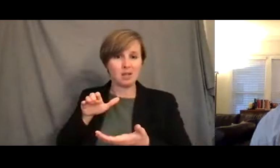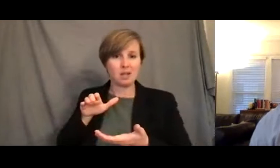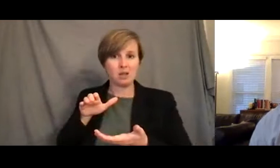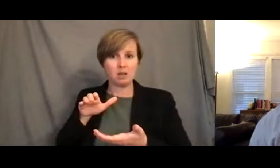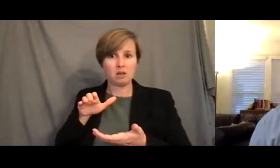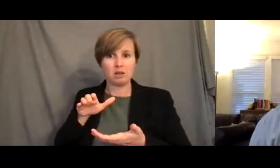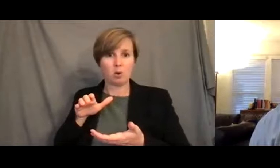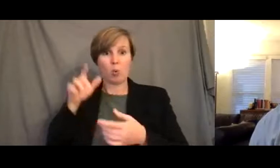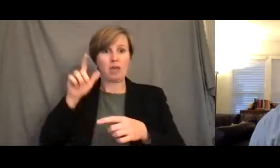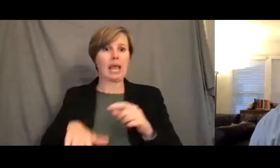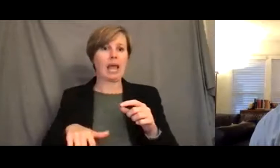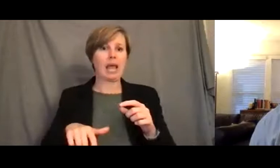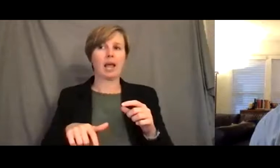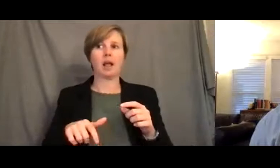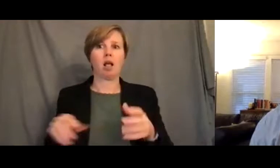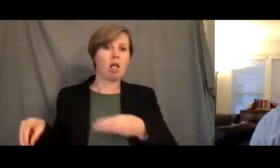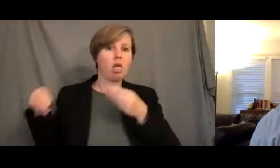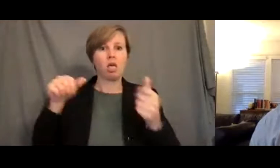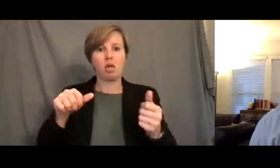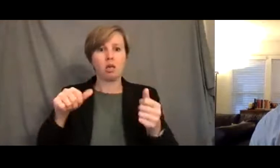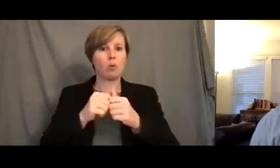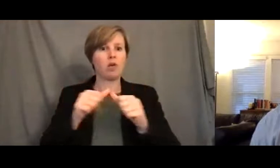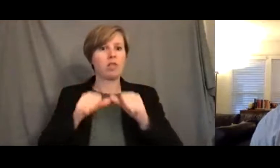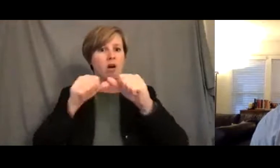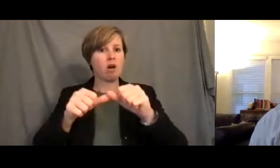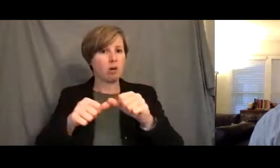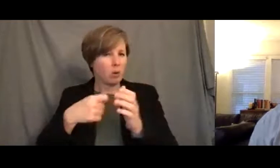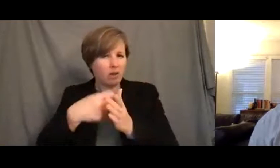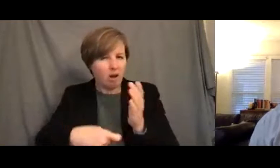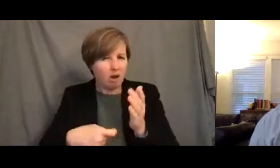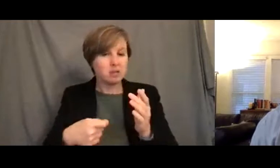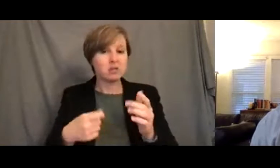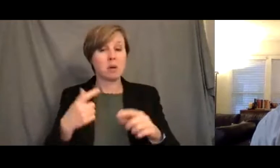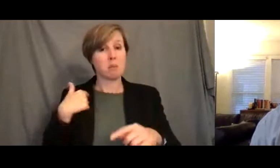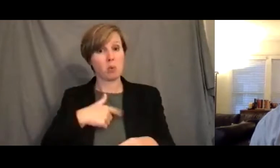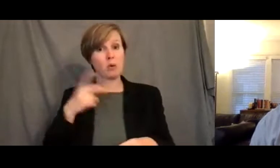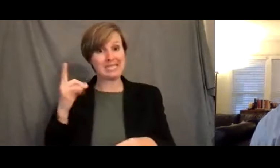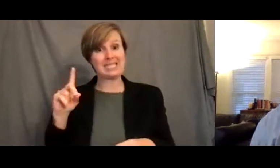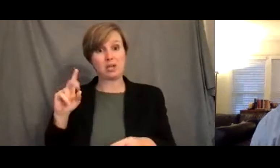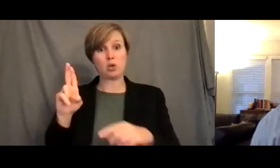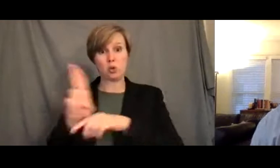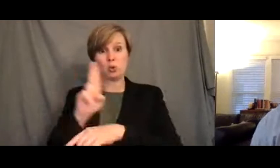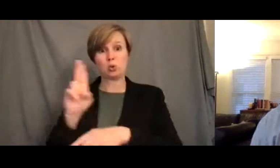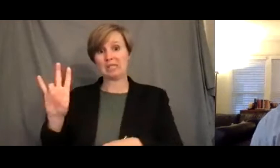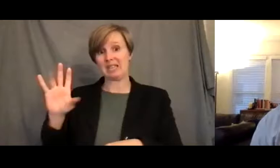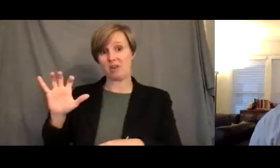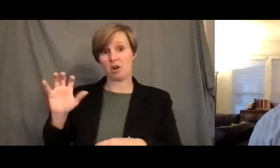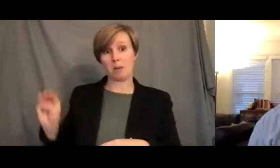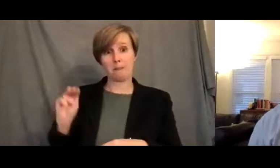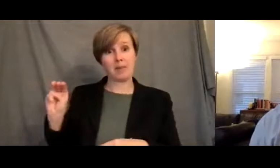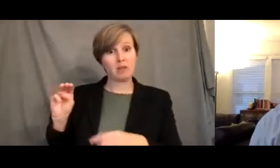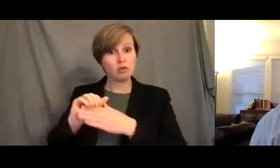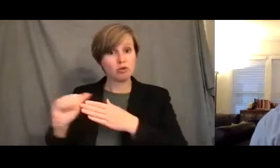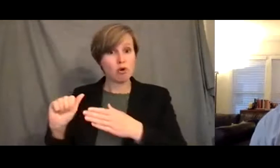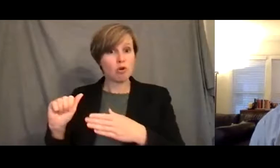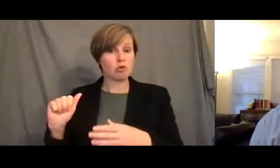responsibly to spend on ongoing costs. But we did use $700 million of it. We have more